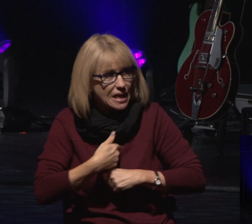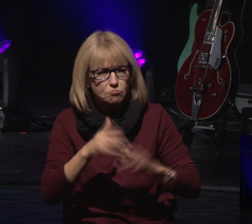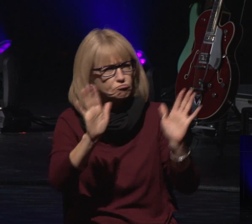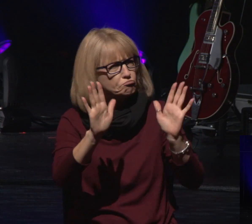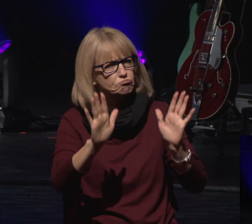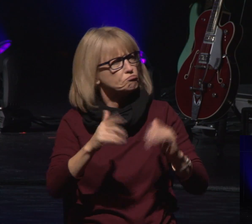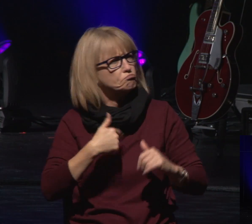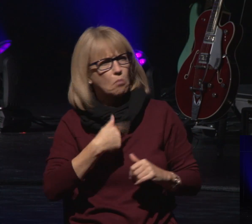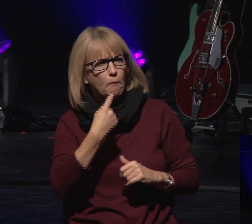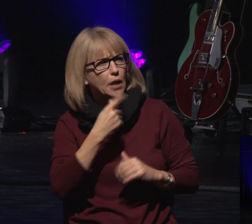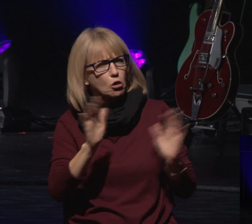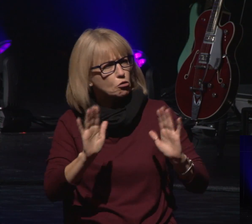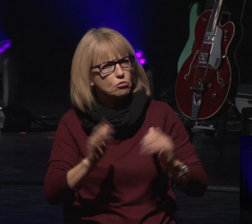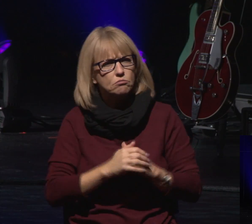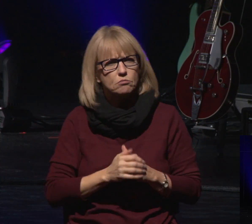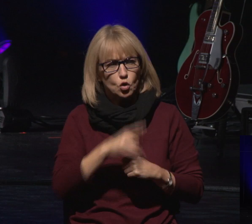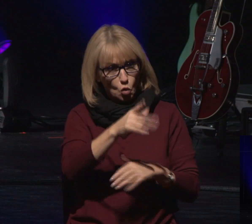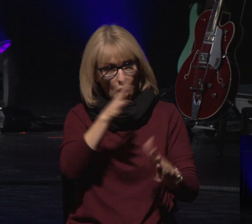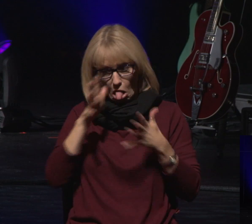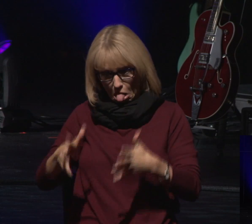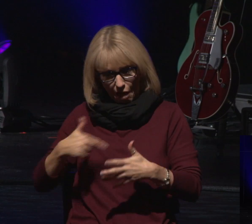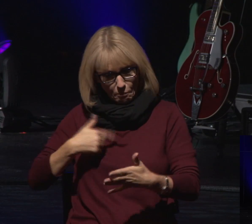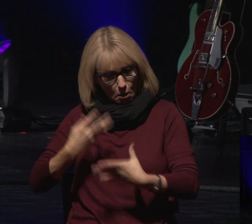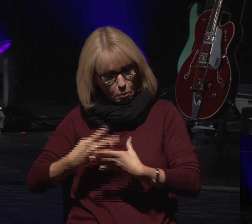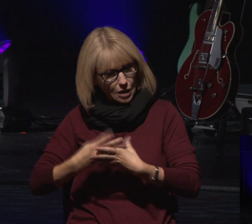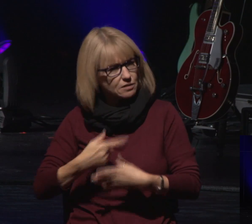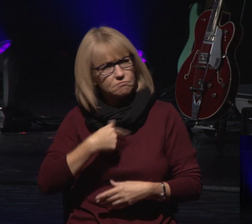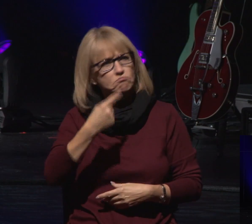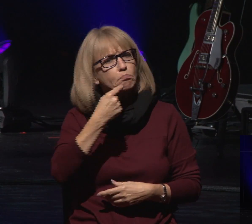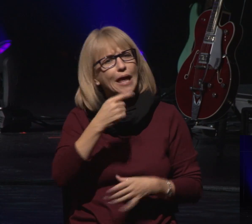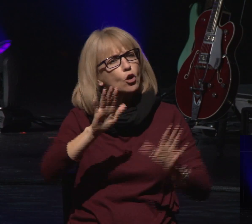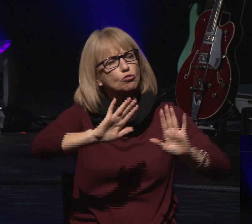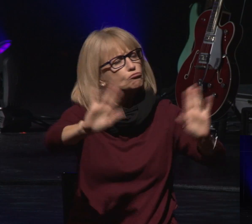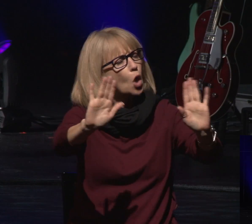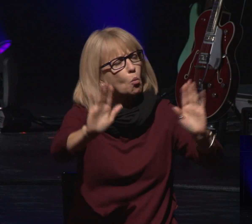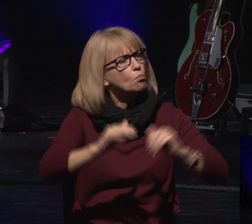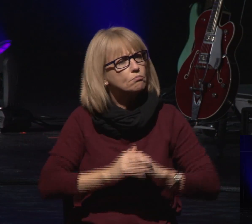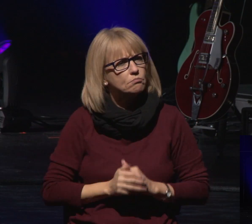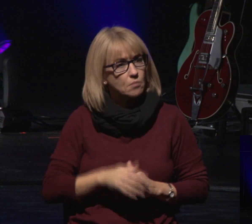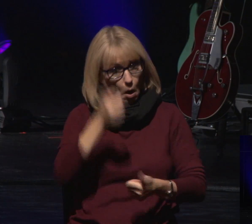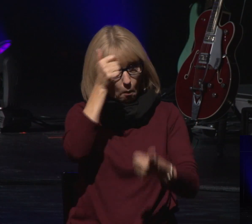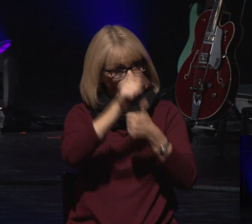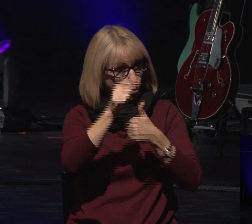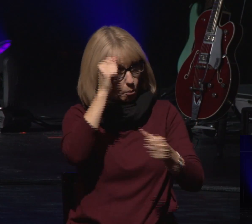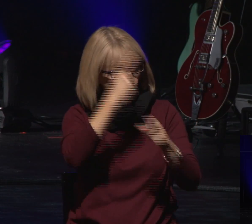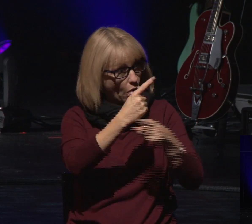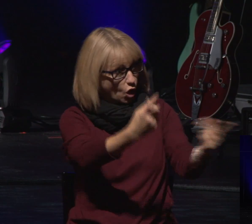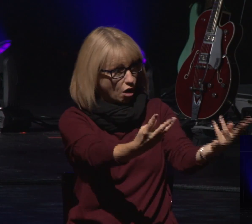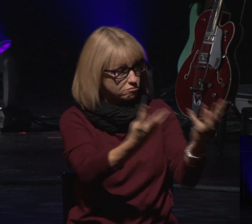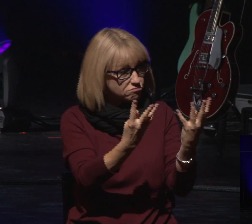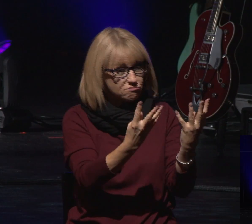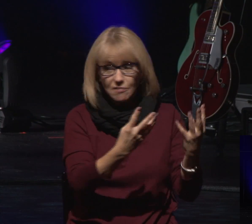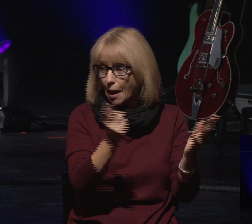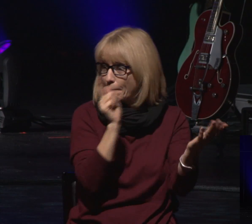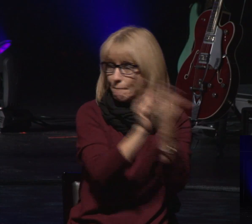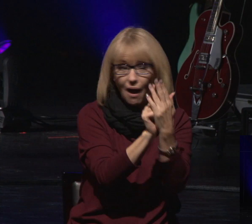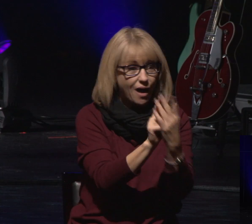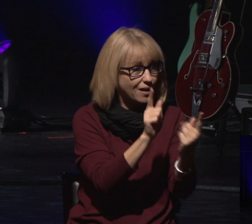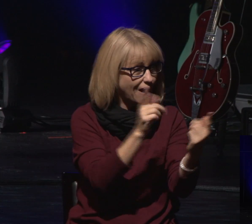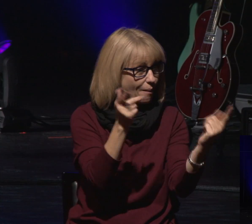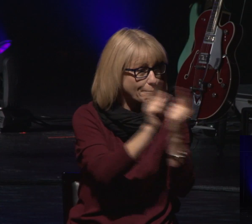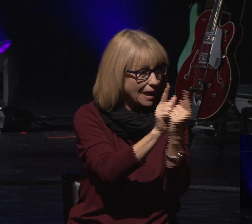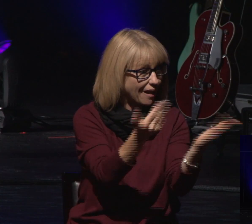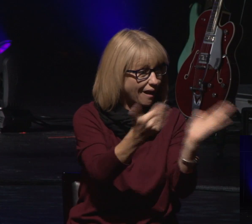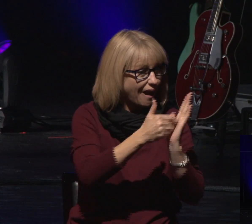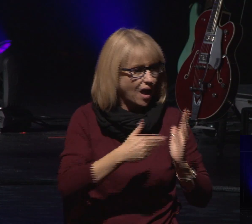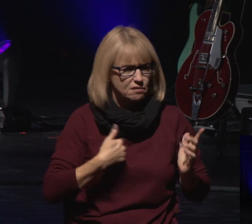but he didn't turn away from God. And at the same time, when he had this reunion with his brothers, he didn't seek revenge upon them, but he was able to maneuver